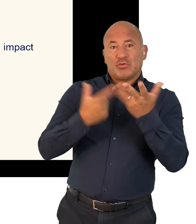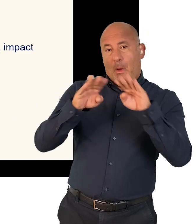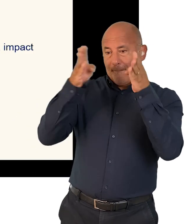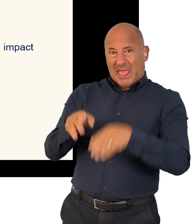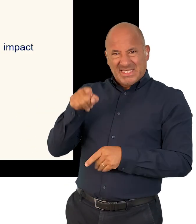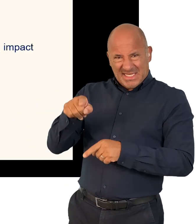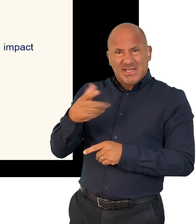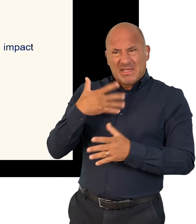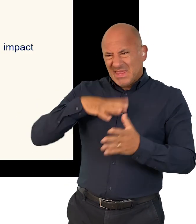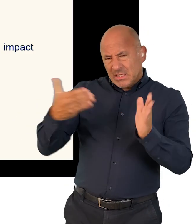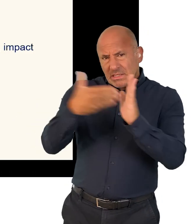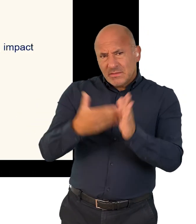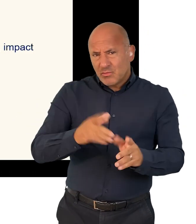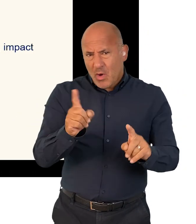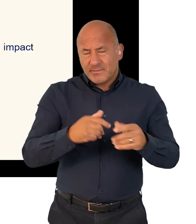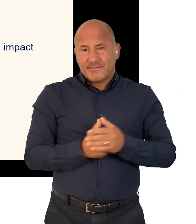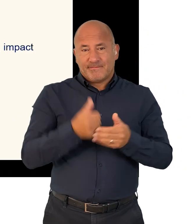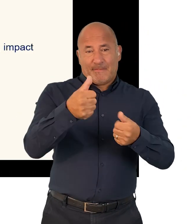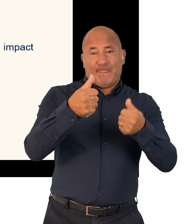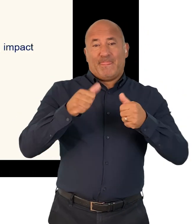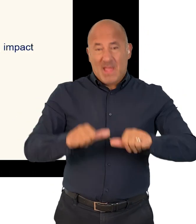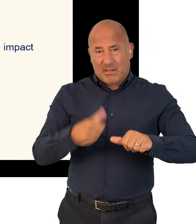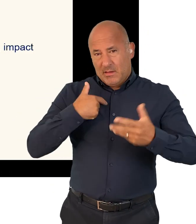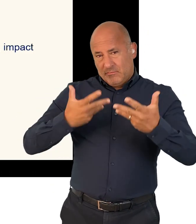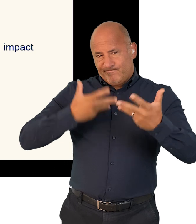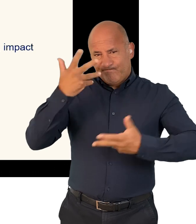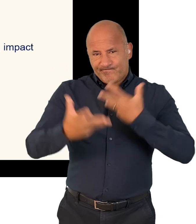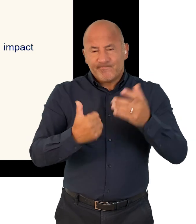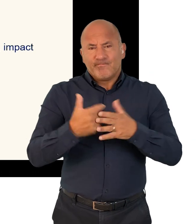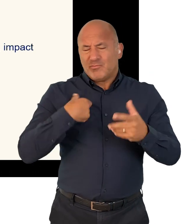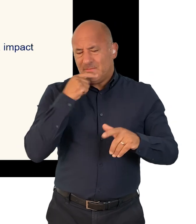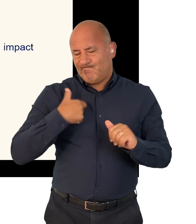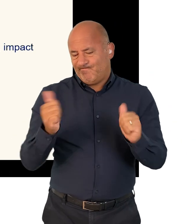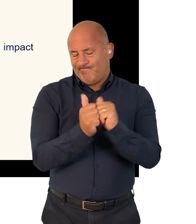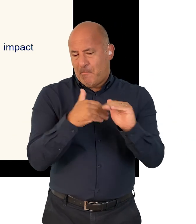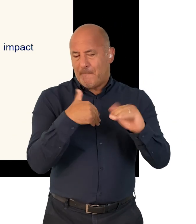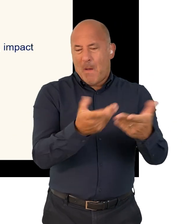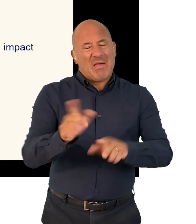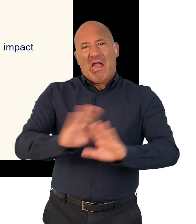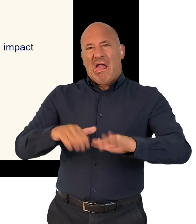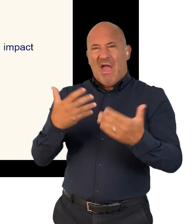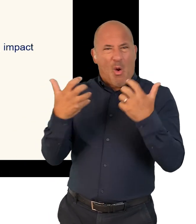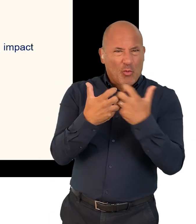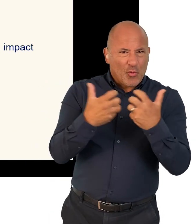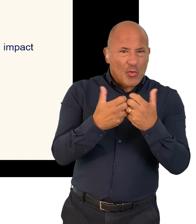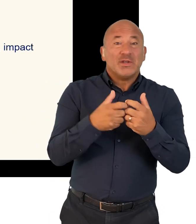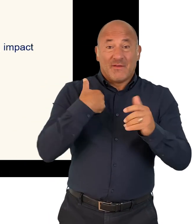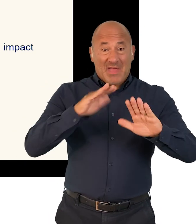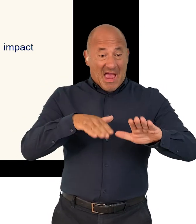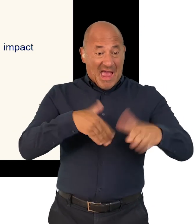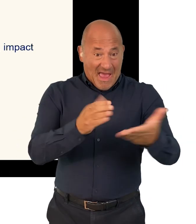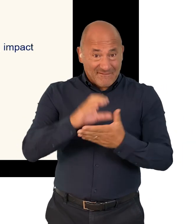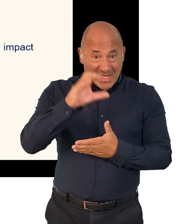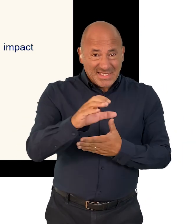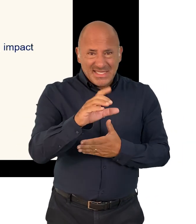building projects. And then the next part of the session will be explaining how we make our decisions and what happens if you're awarded funding, including